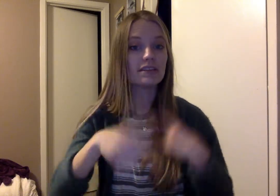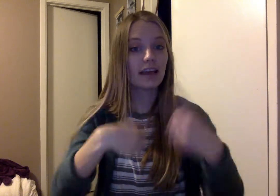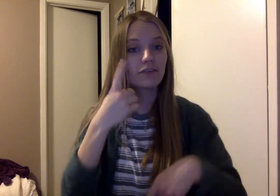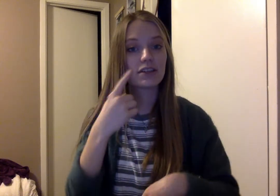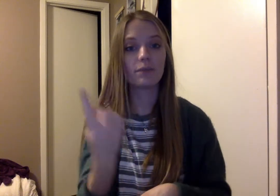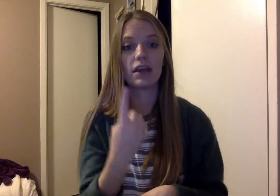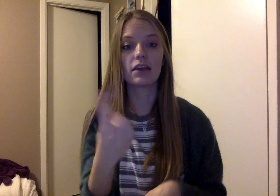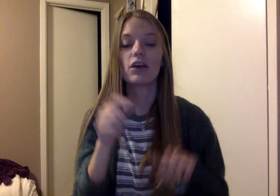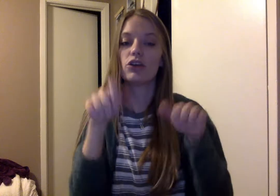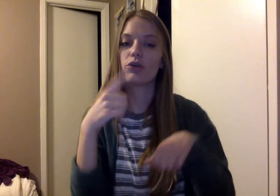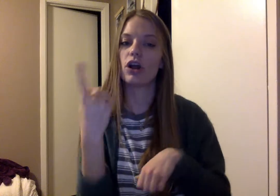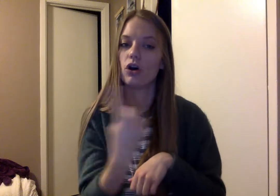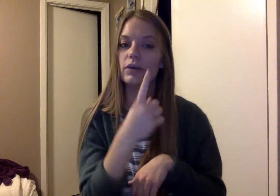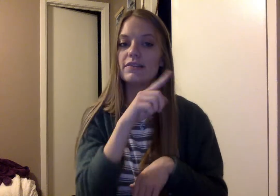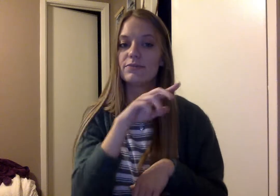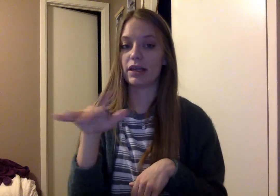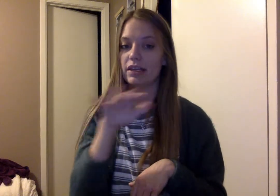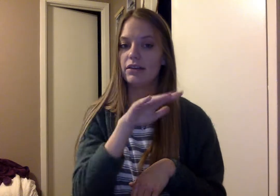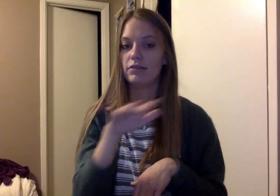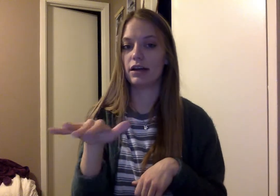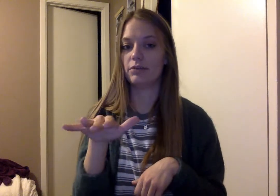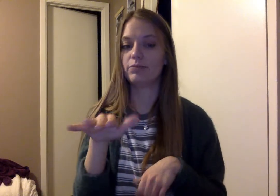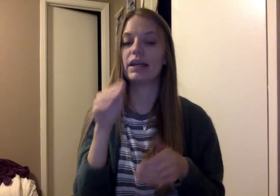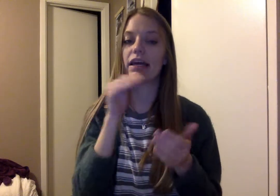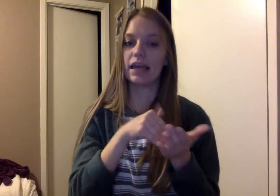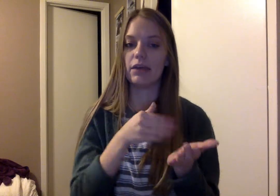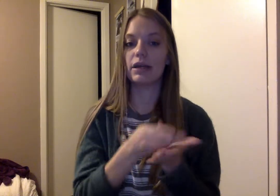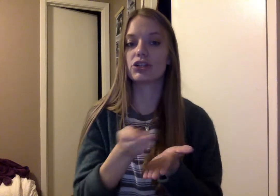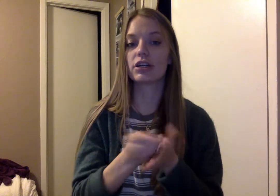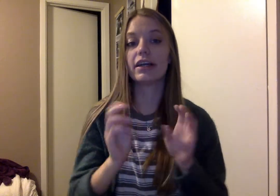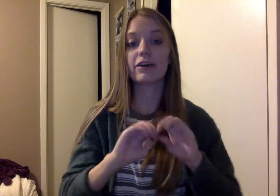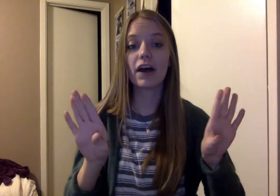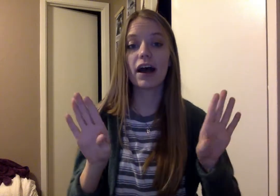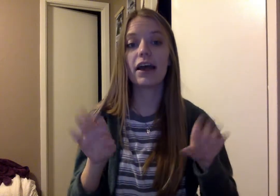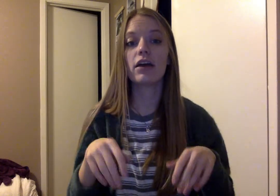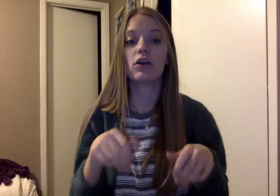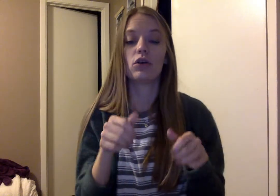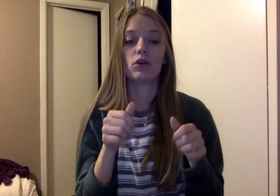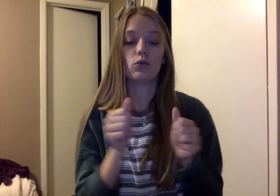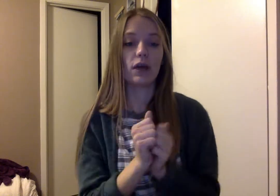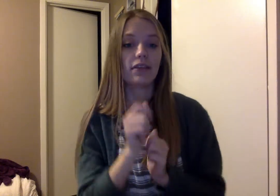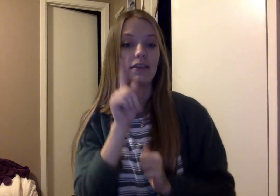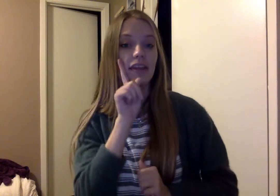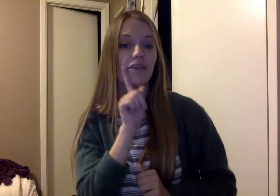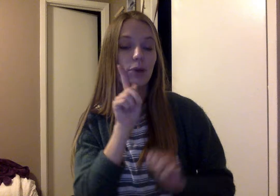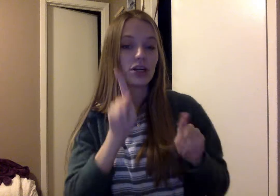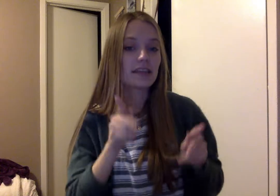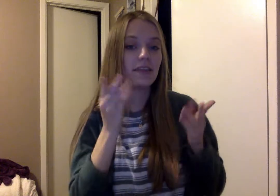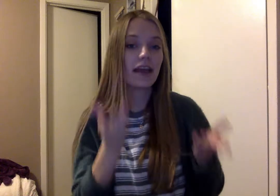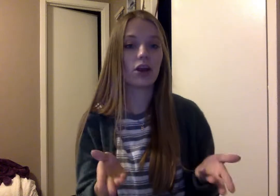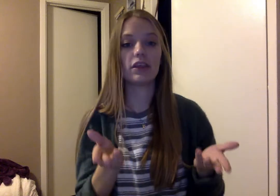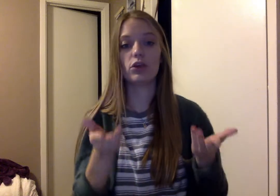sign for something, you can always spell it. But again, make sure to clarify with the deaf person there that